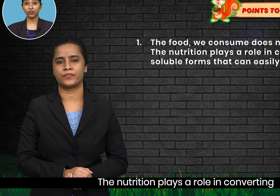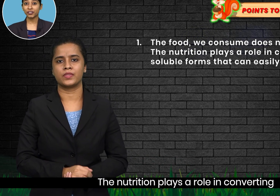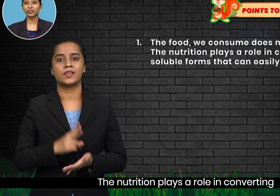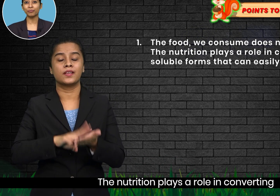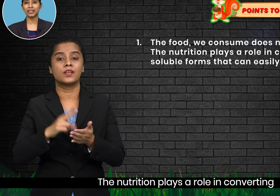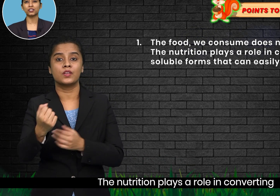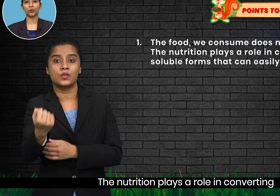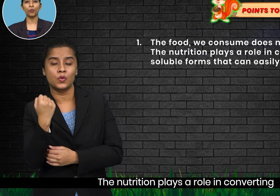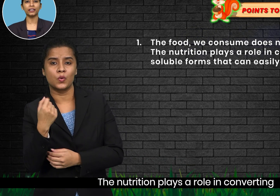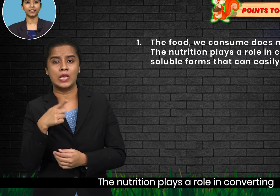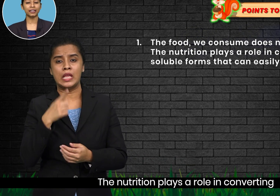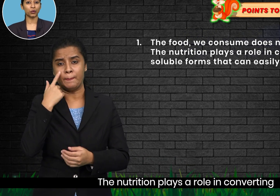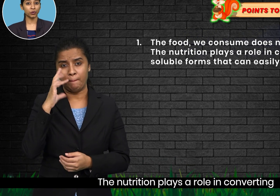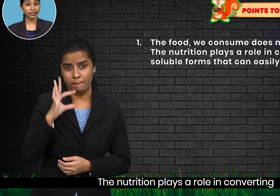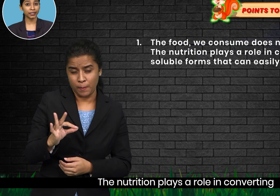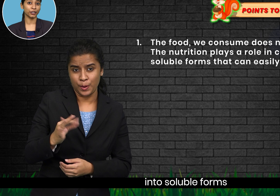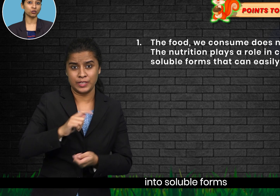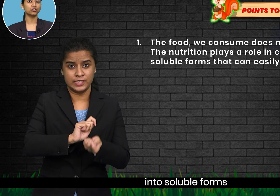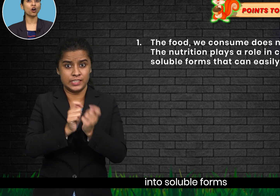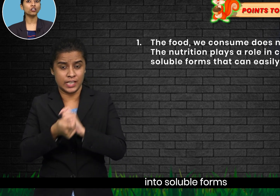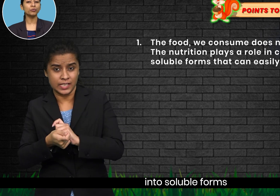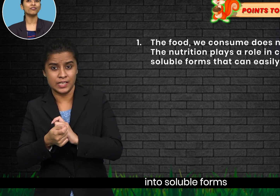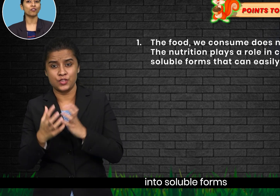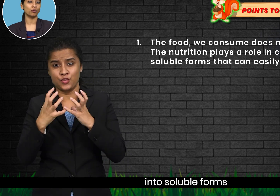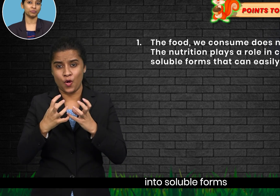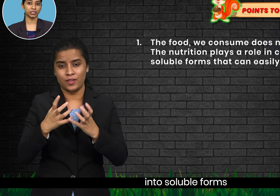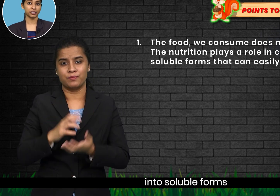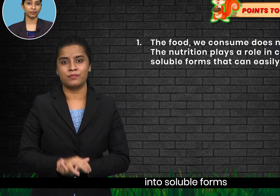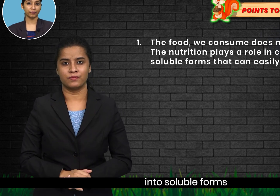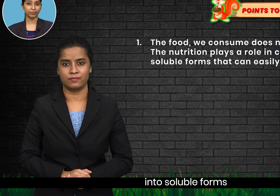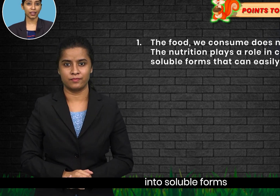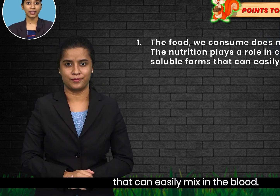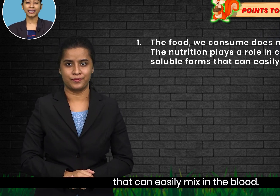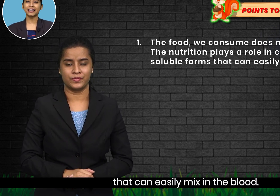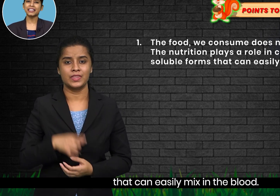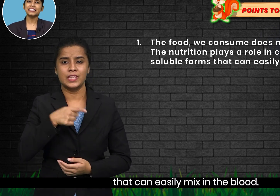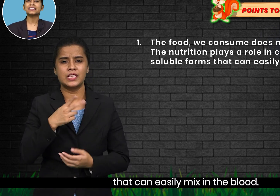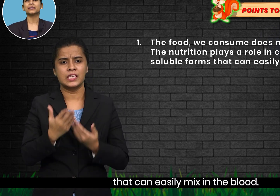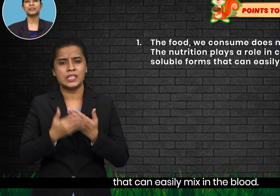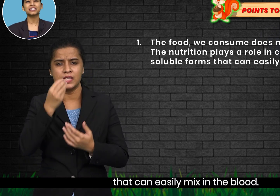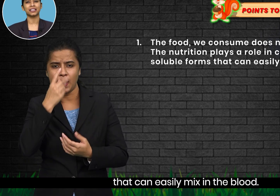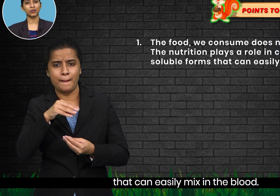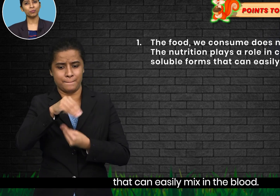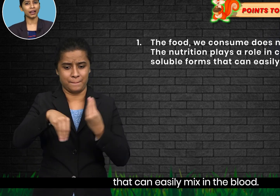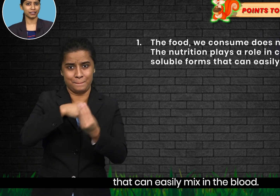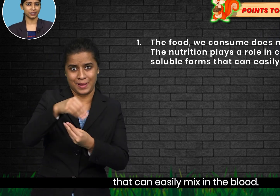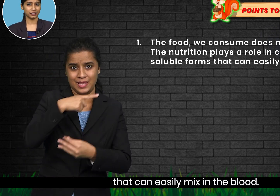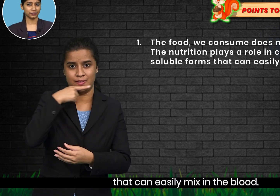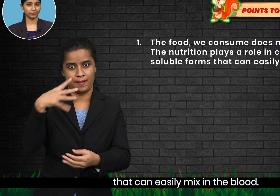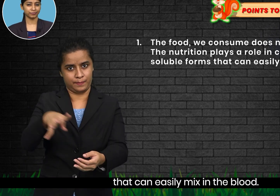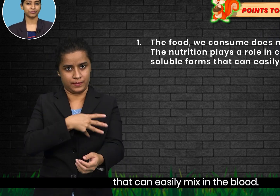The nutrition plays a role in converting into soluble forms that can easily mix in the